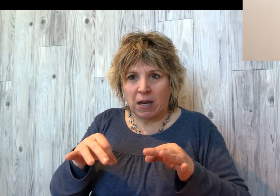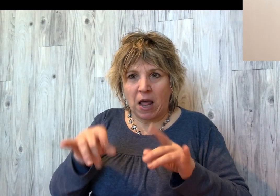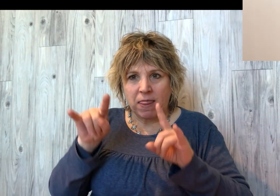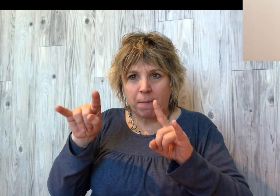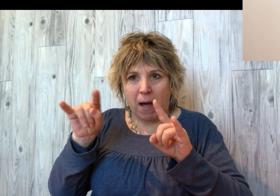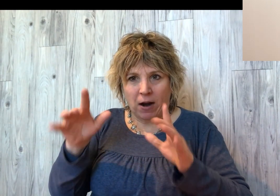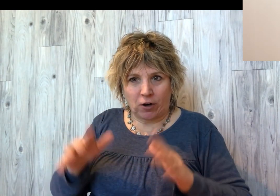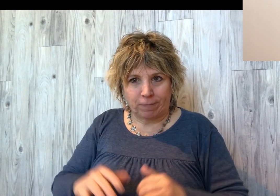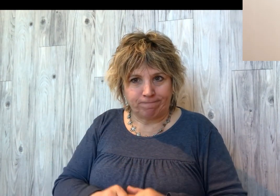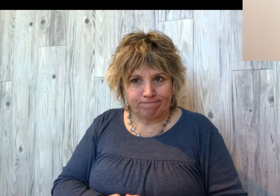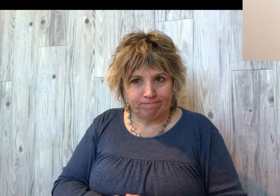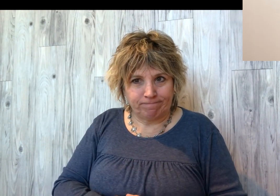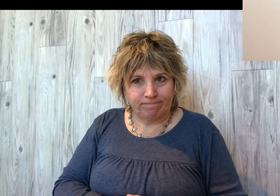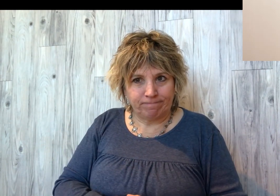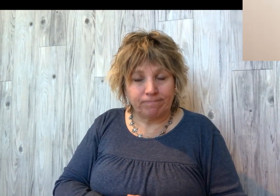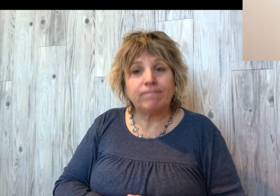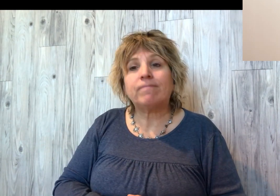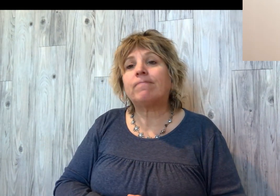mocker.